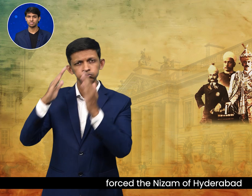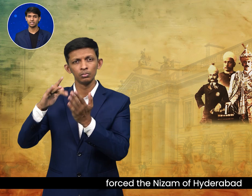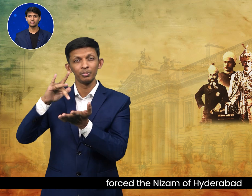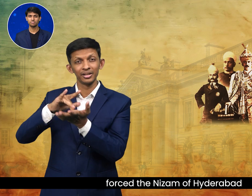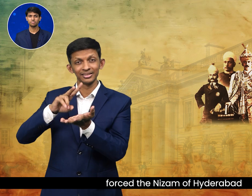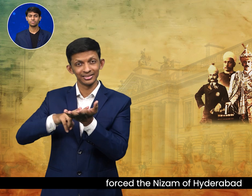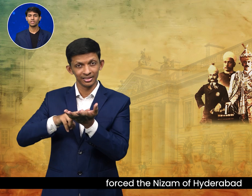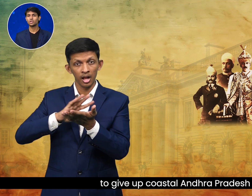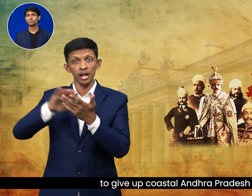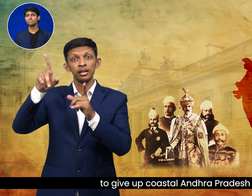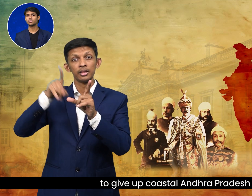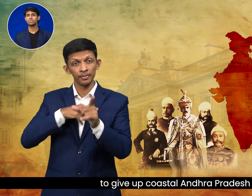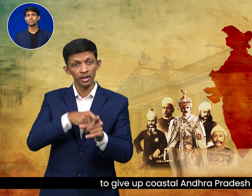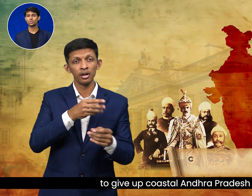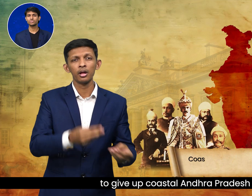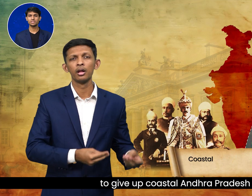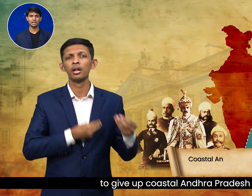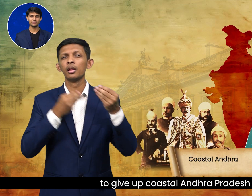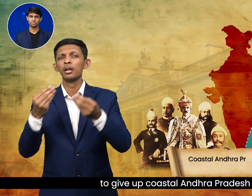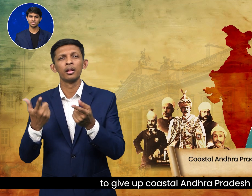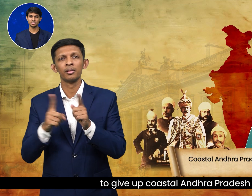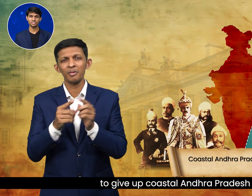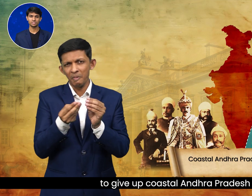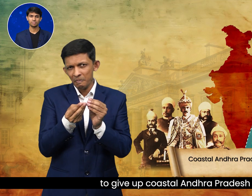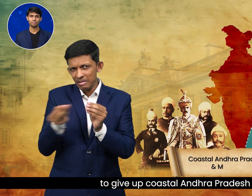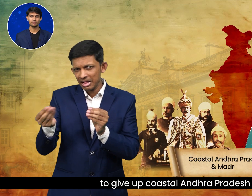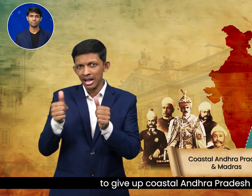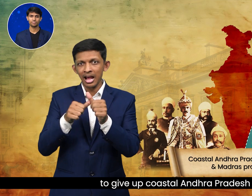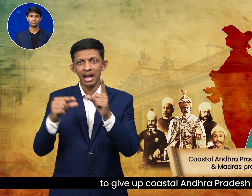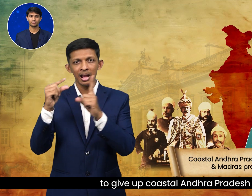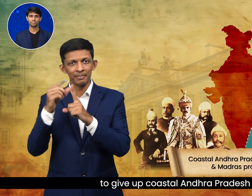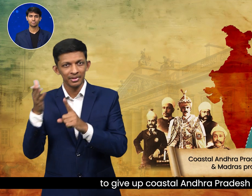of Hyderabad to give up coastal Andhra Pradesh